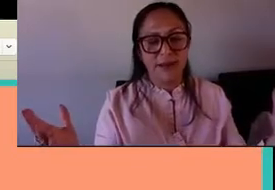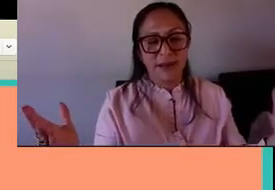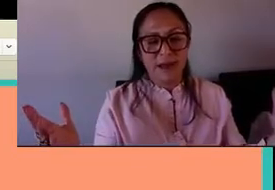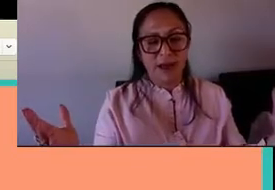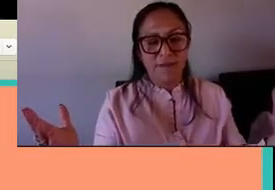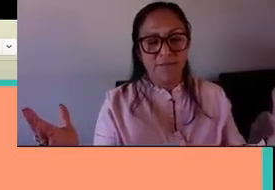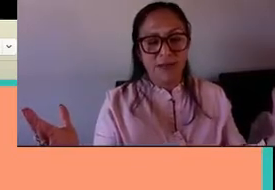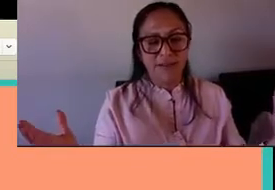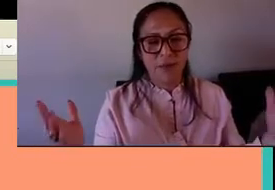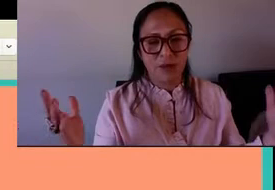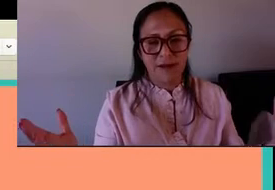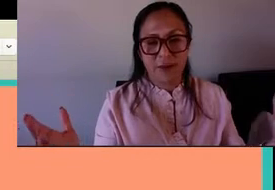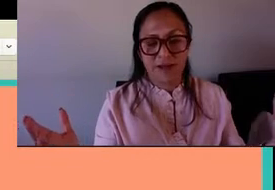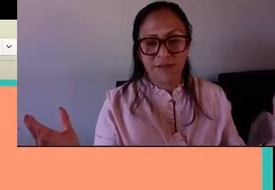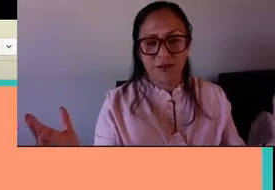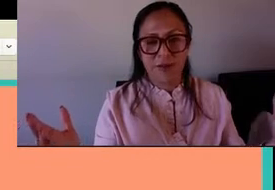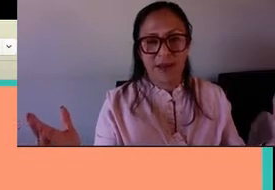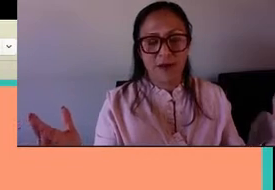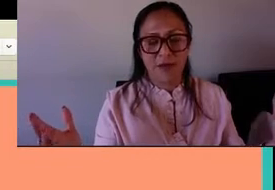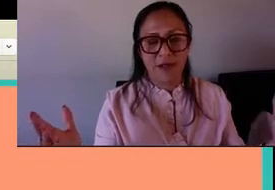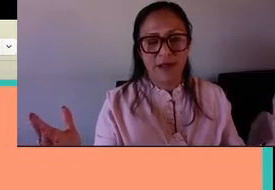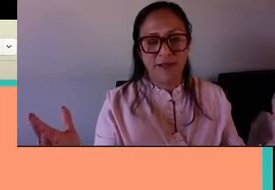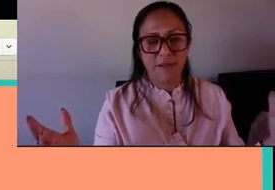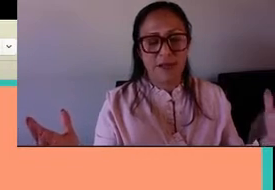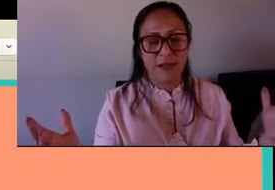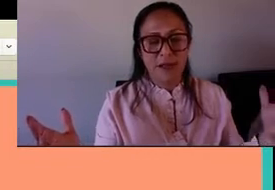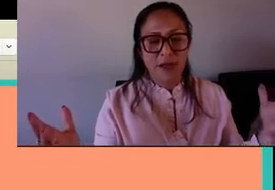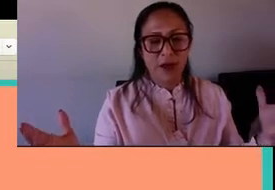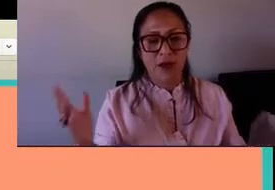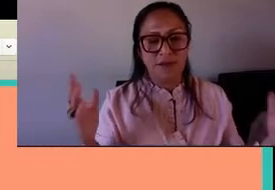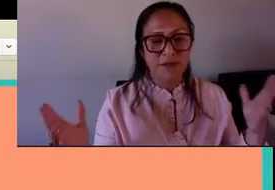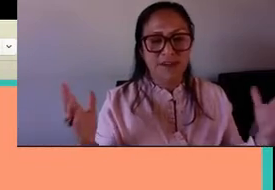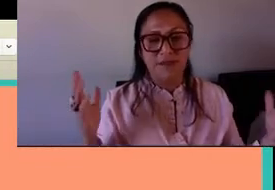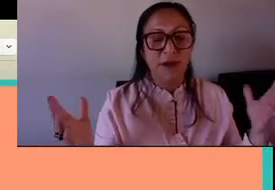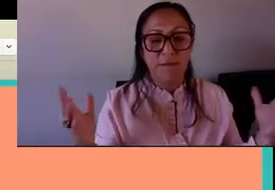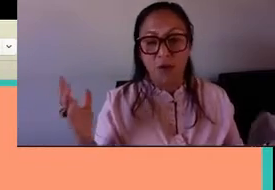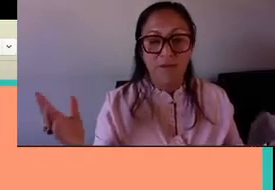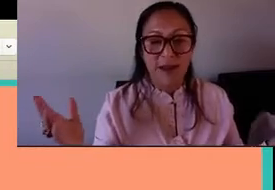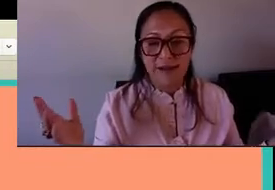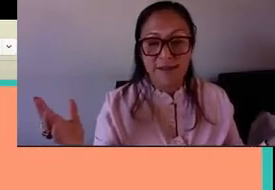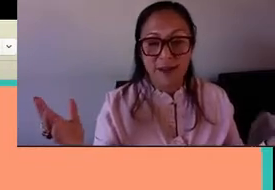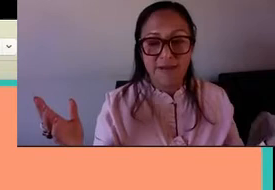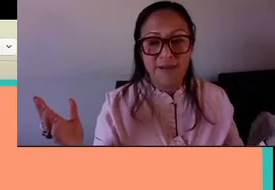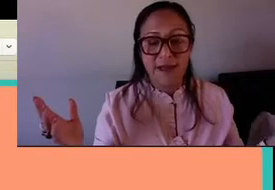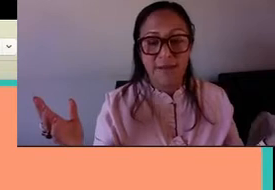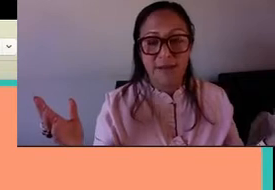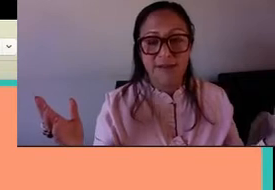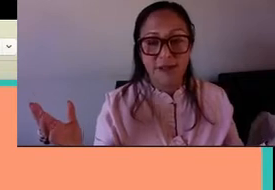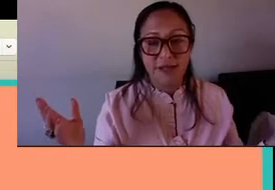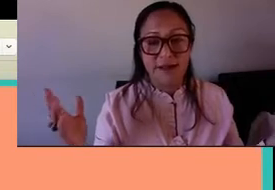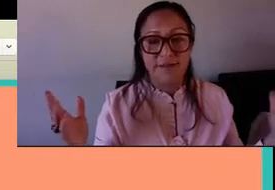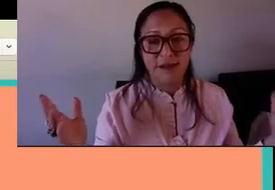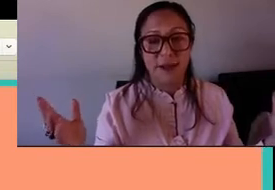be um, as polite as possible, but I don't think it's a concept that's very motivating to babies